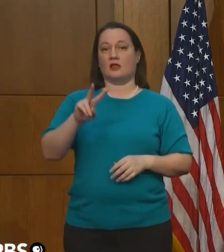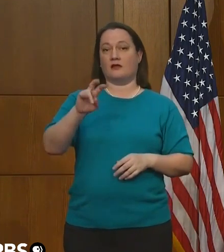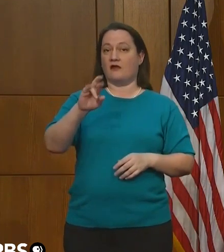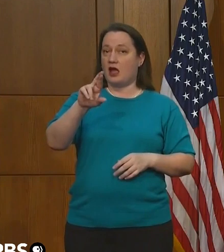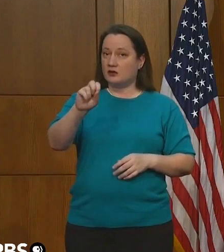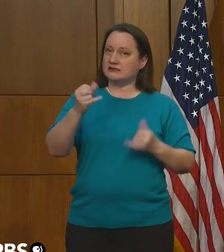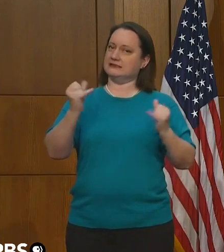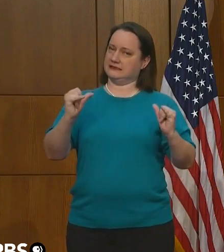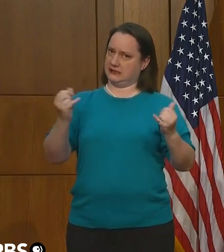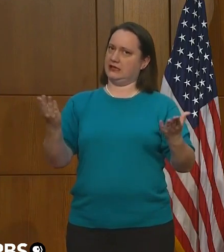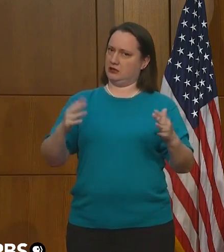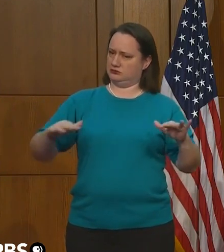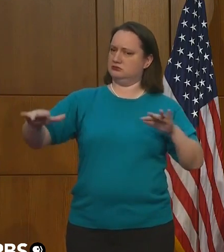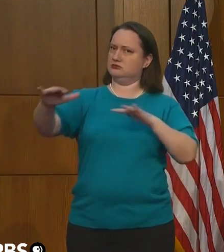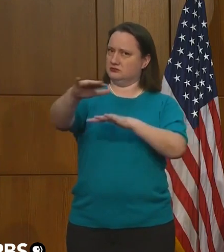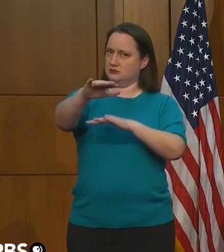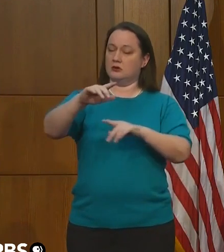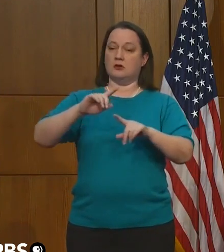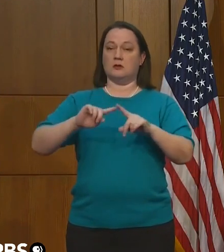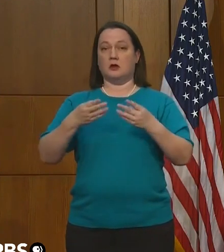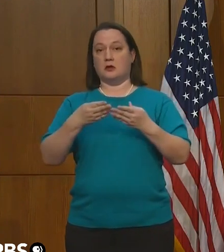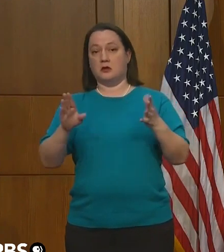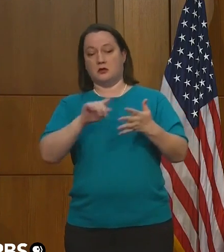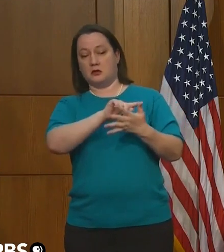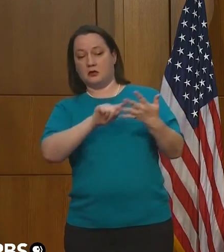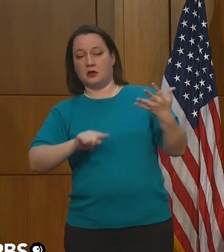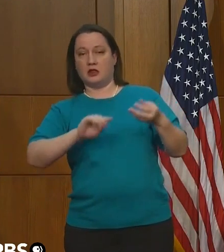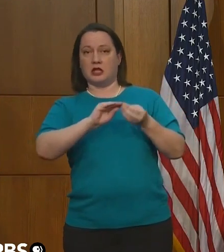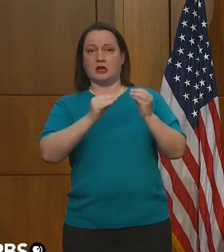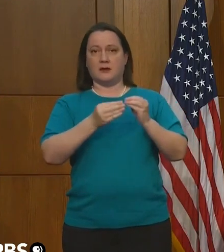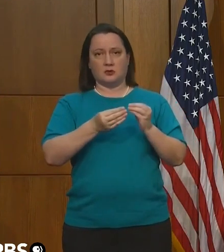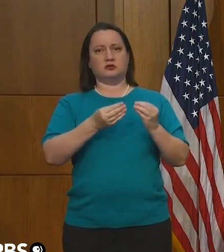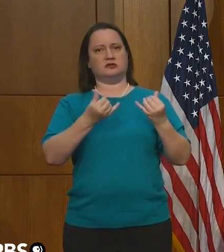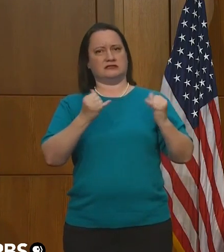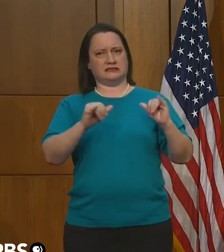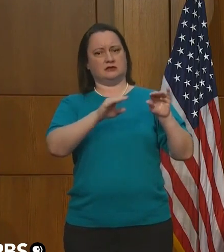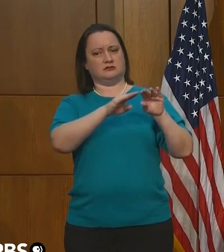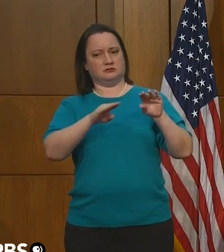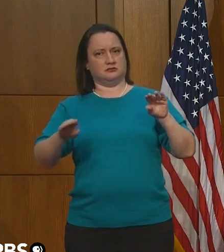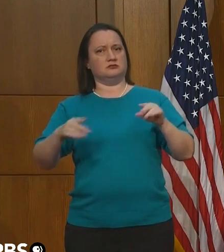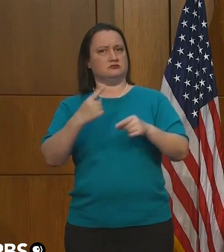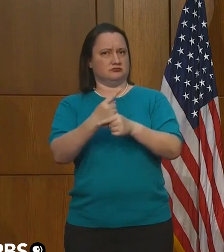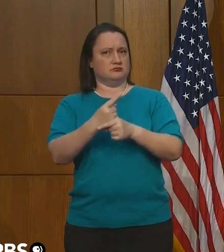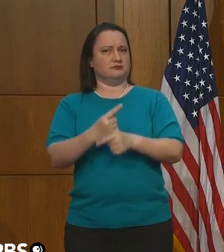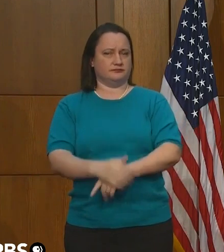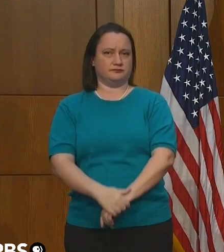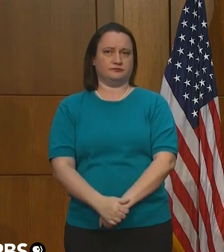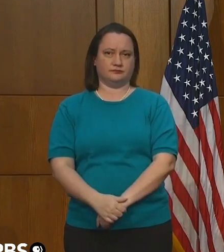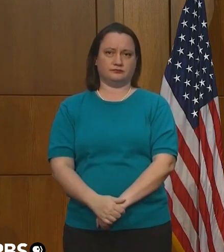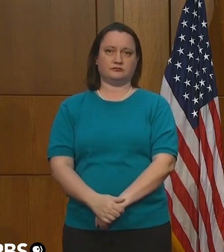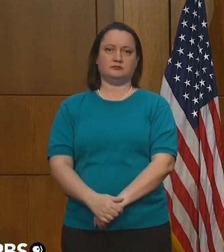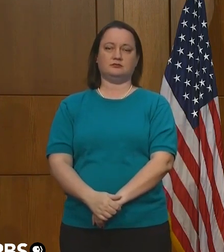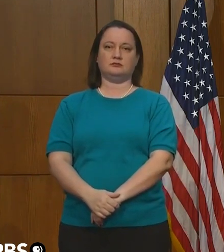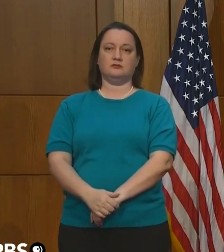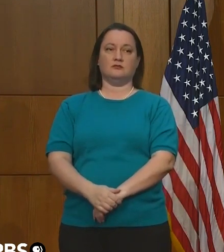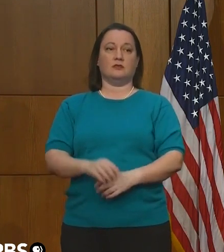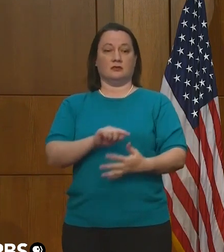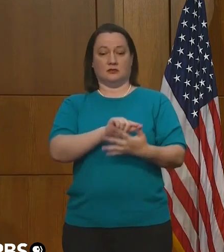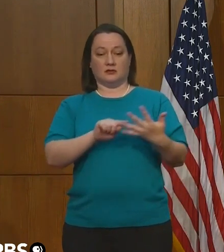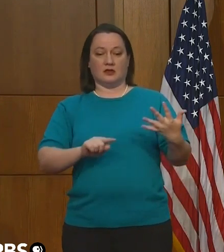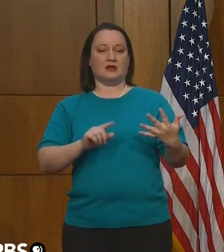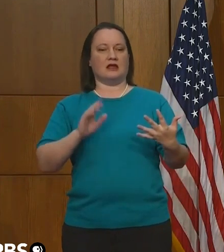is still here, but overall, these numbers are trending in the right direction. That is the assessment of